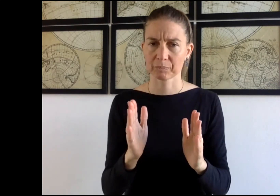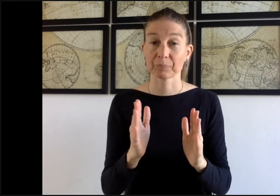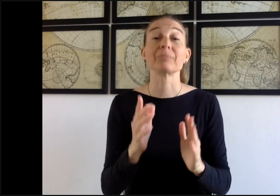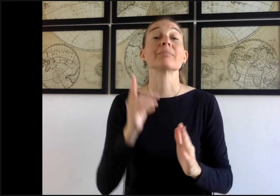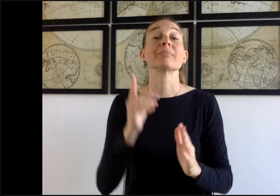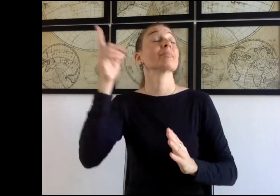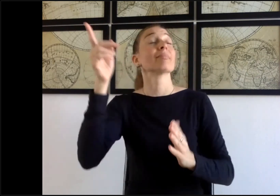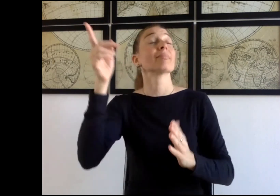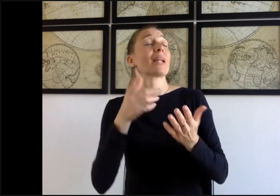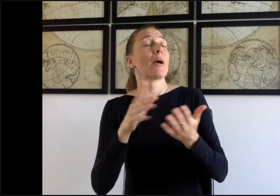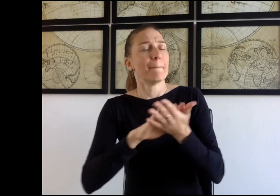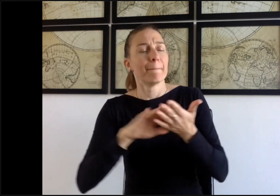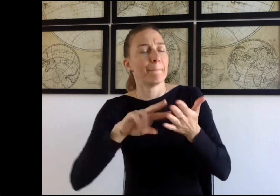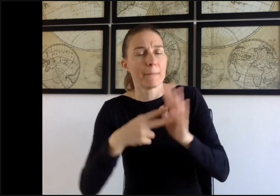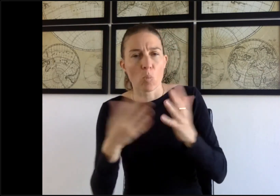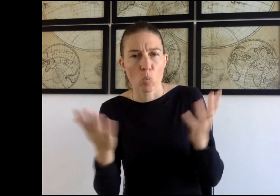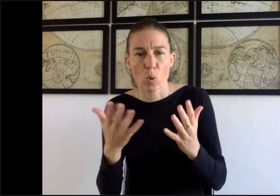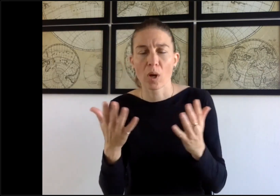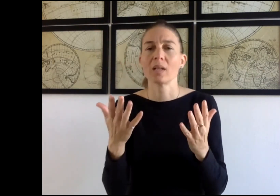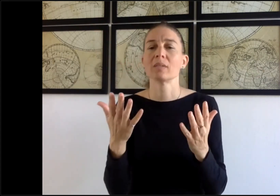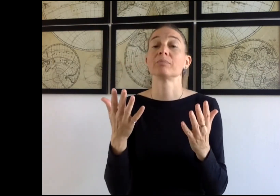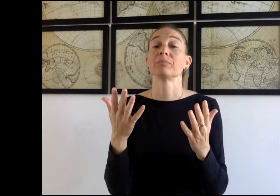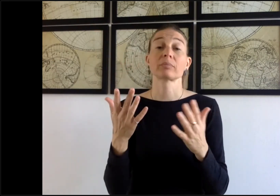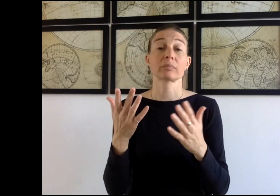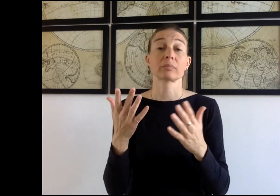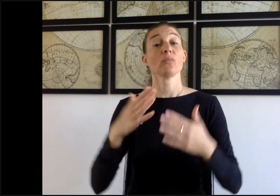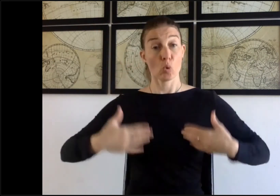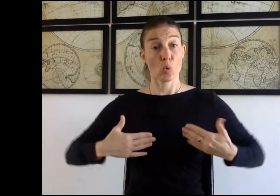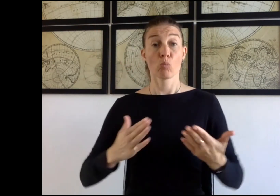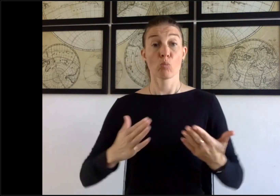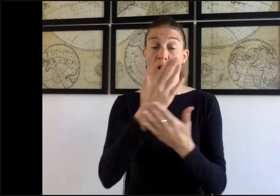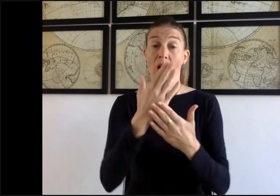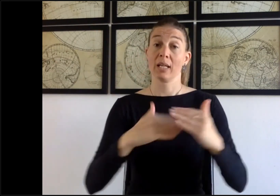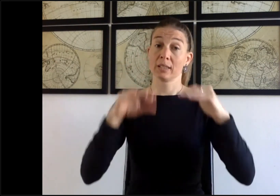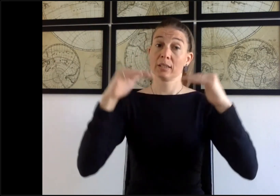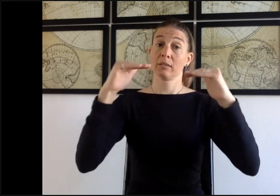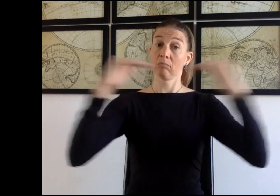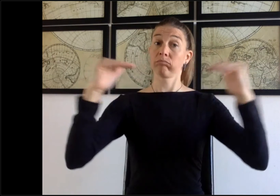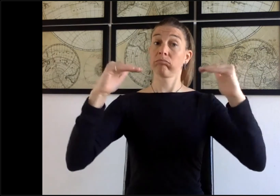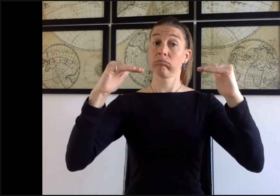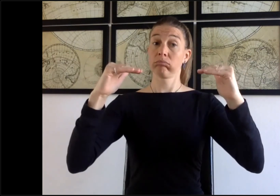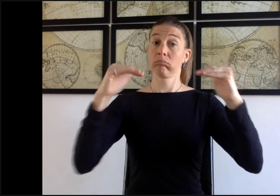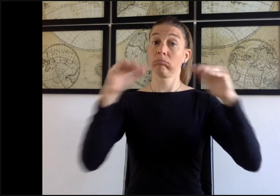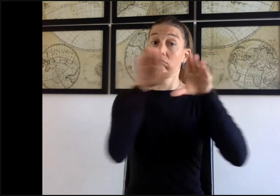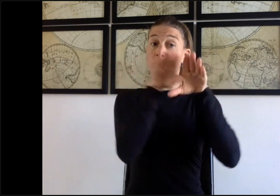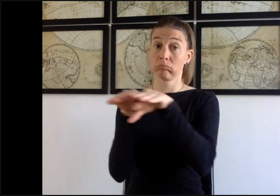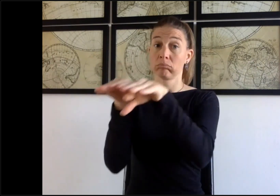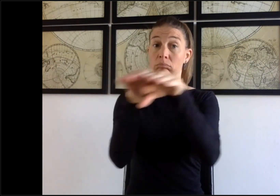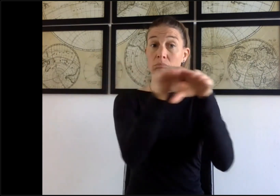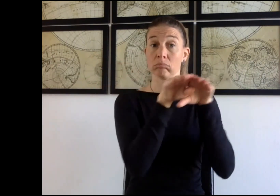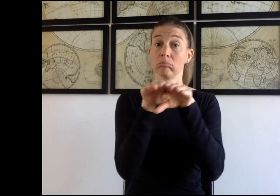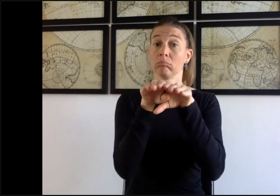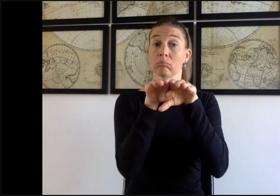or leave our commitments that we have for the implementation of the